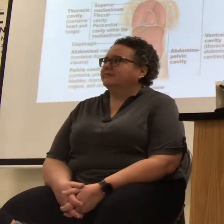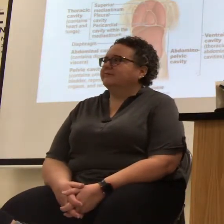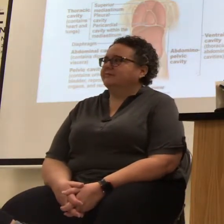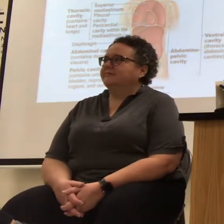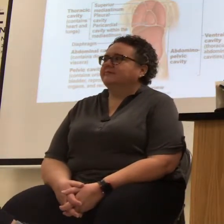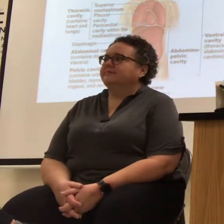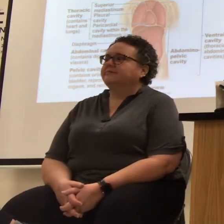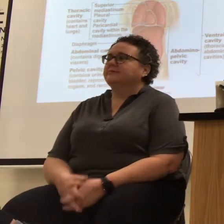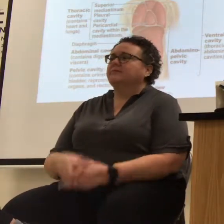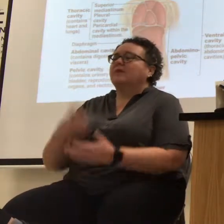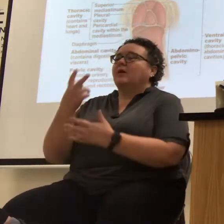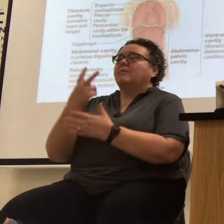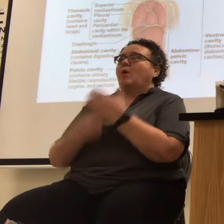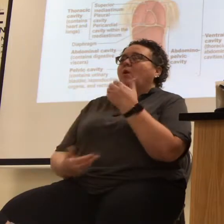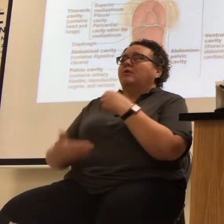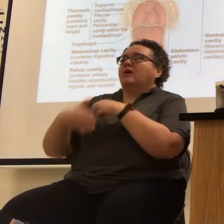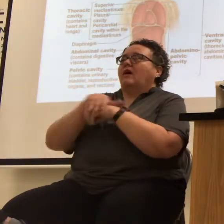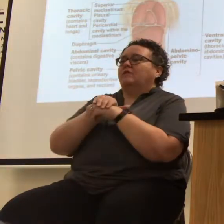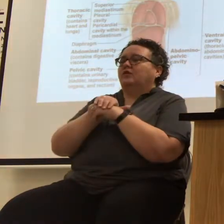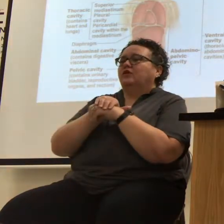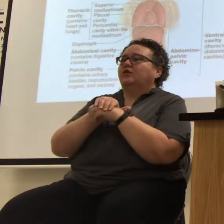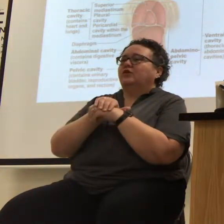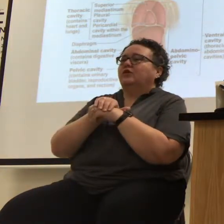Both covered by a